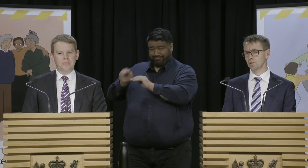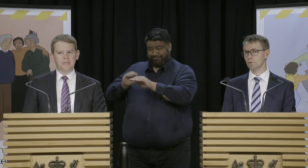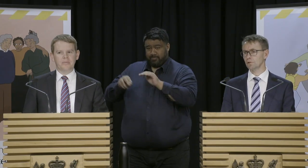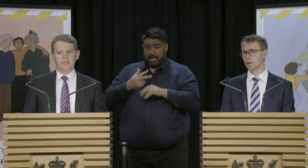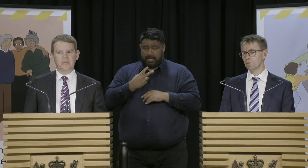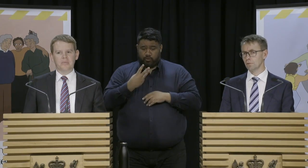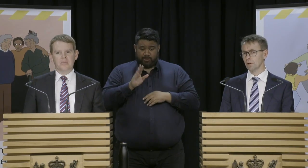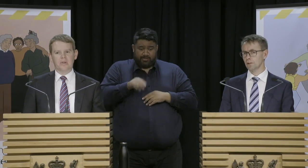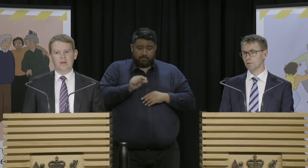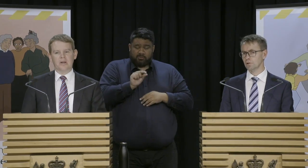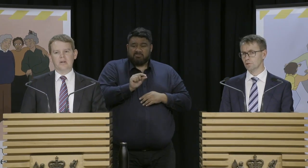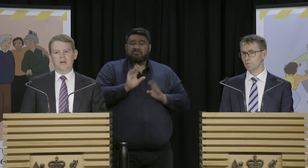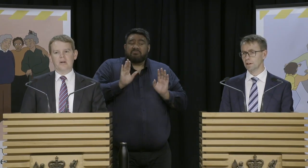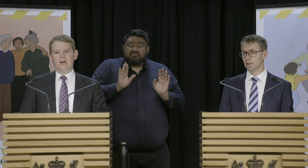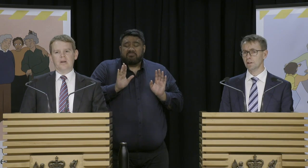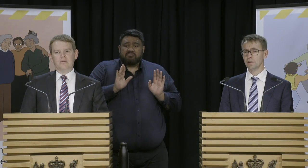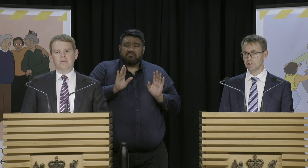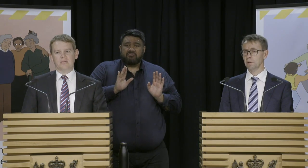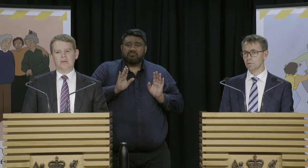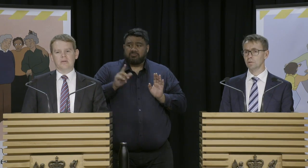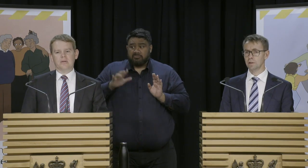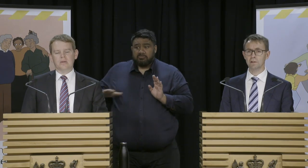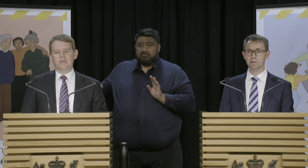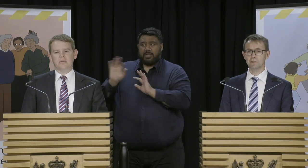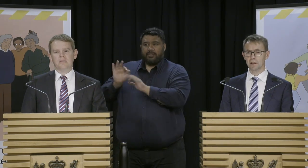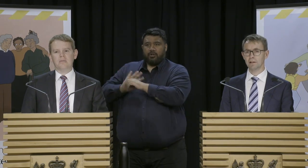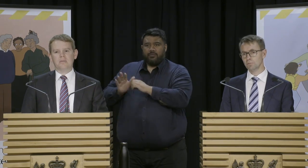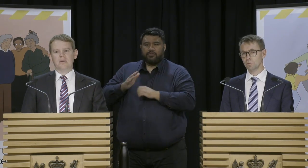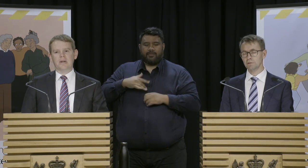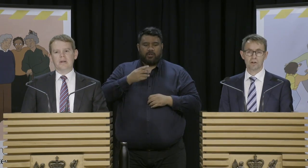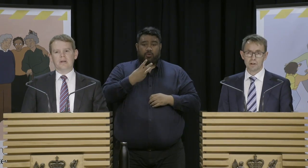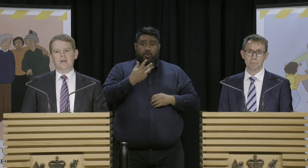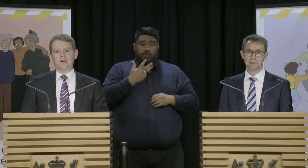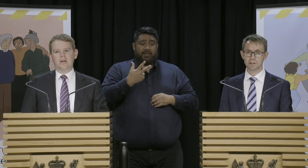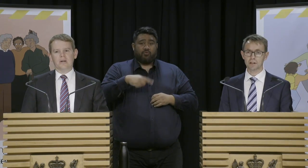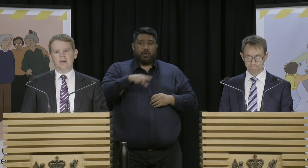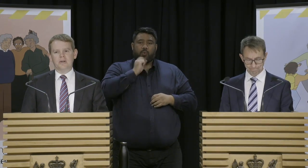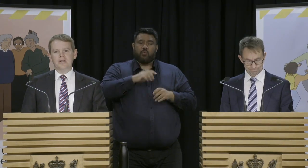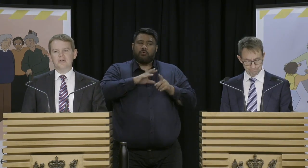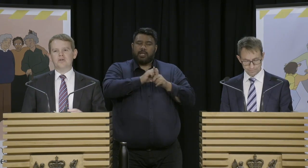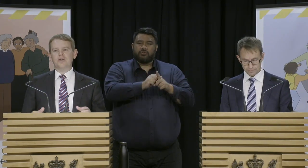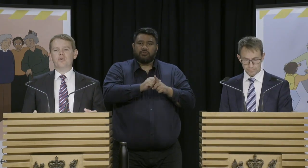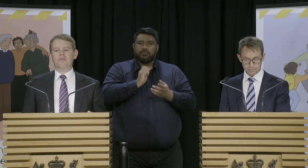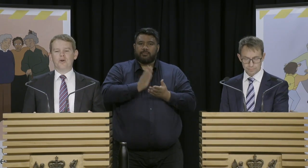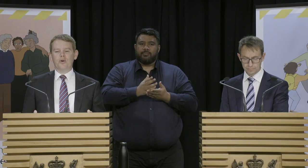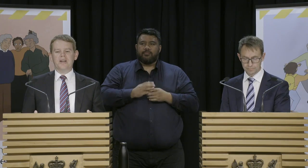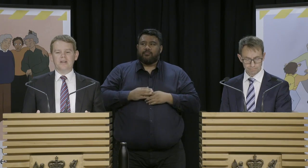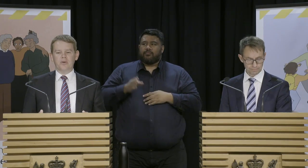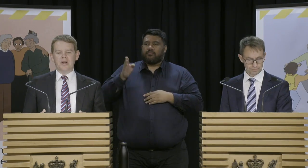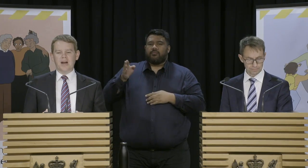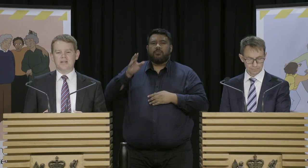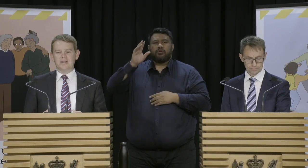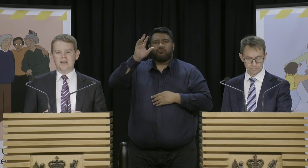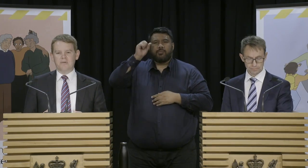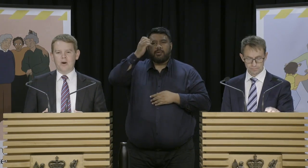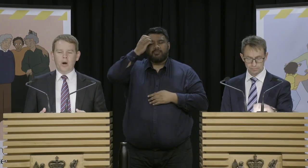other signals from those other results we've had, and these people will be followed up and chased up. It's worth recalling here that